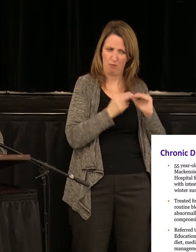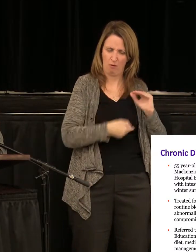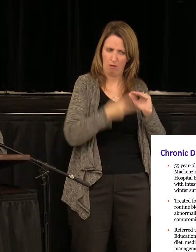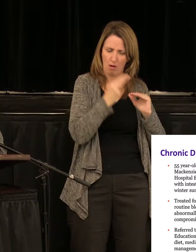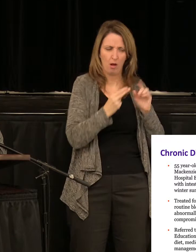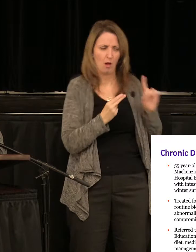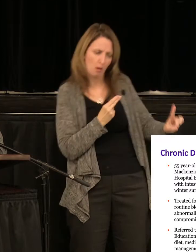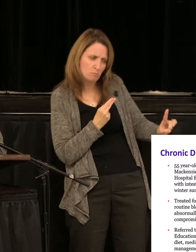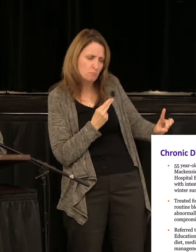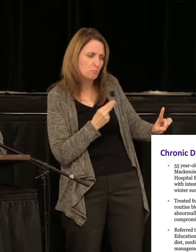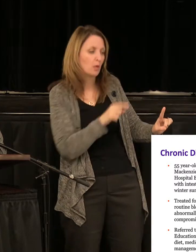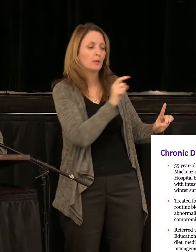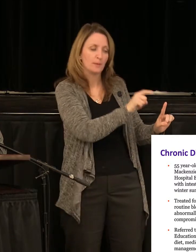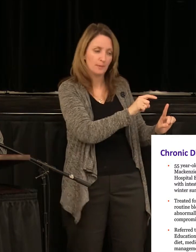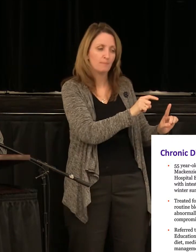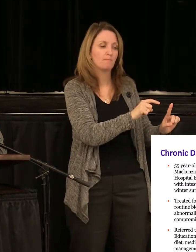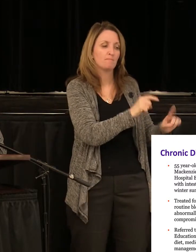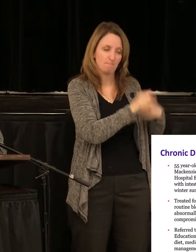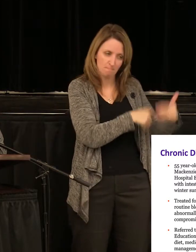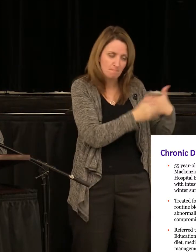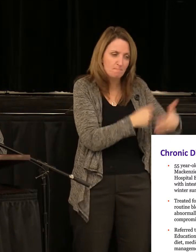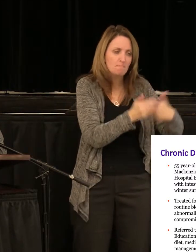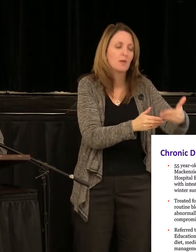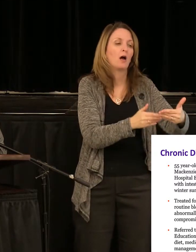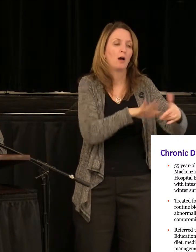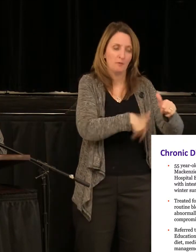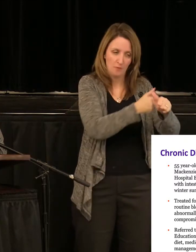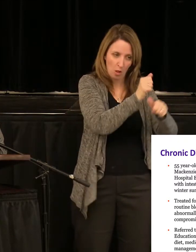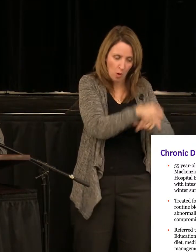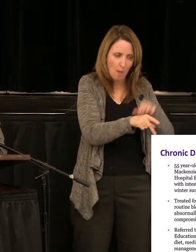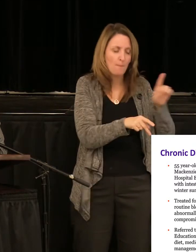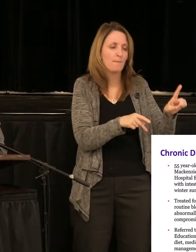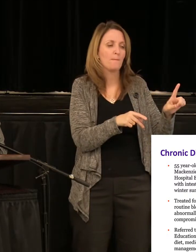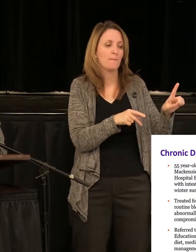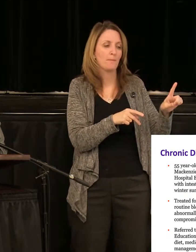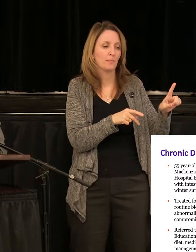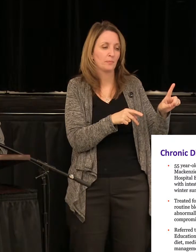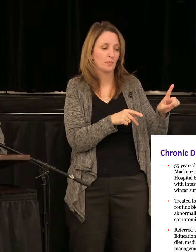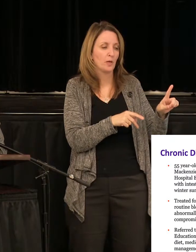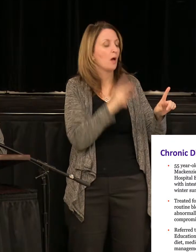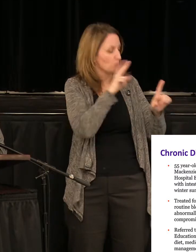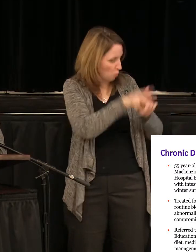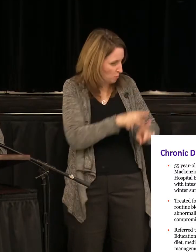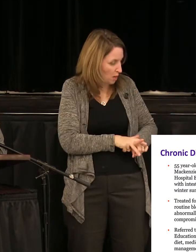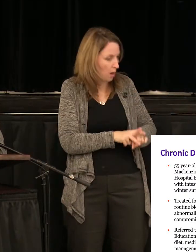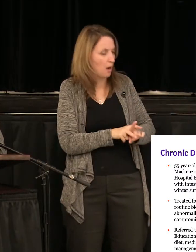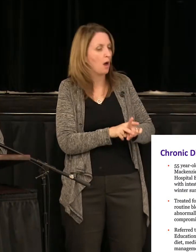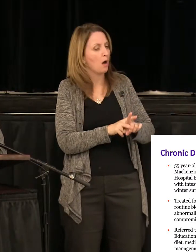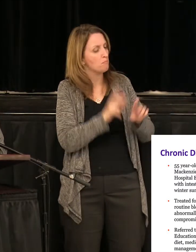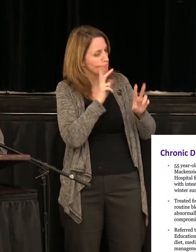so immediately he's tapped into the process and to the clinics and follow-up. He gets his appointments done, and they find